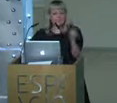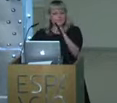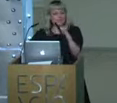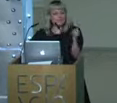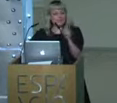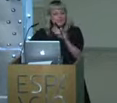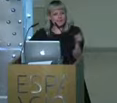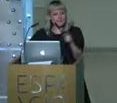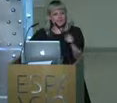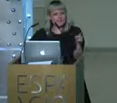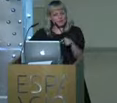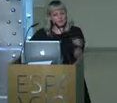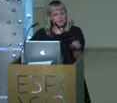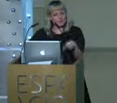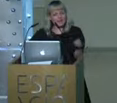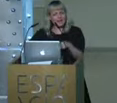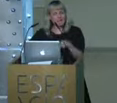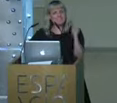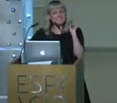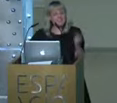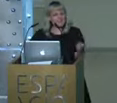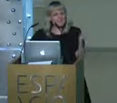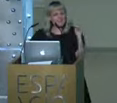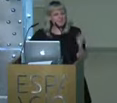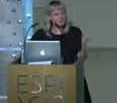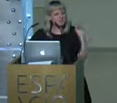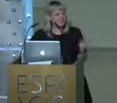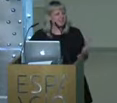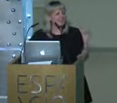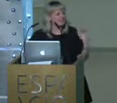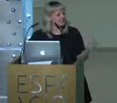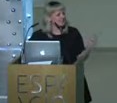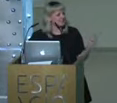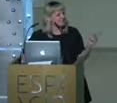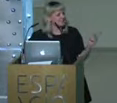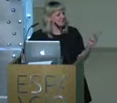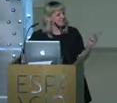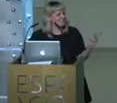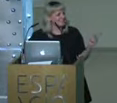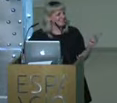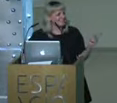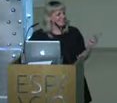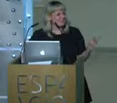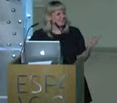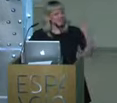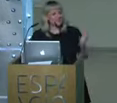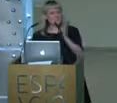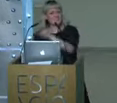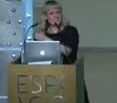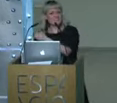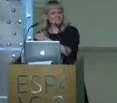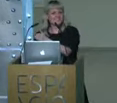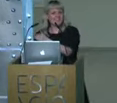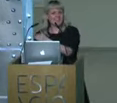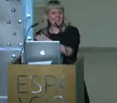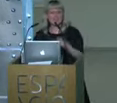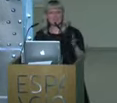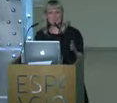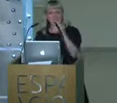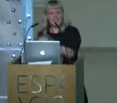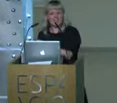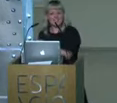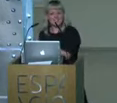everyone has been doing this across time except the original creators themselves. There have been other creators